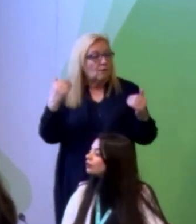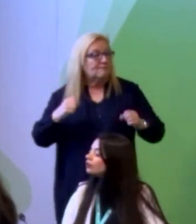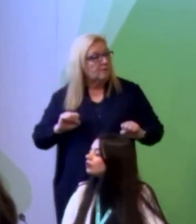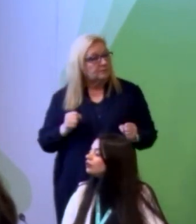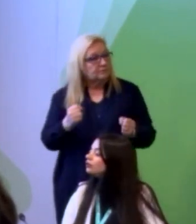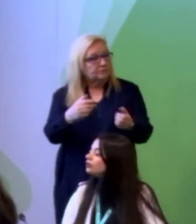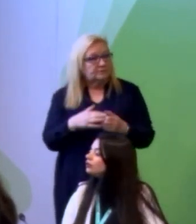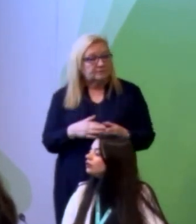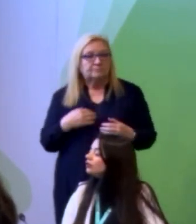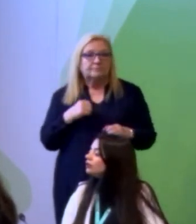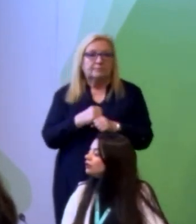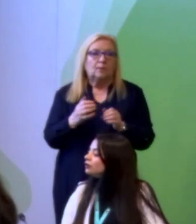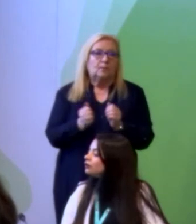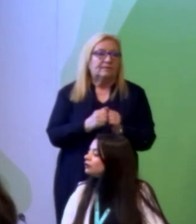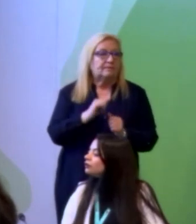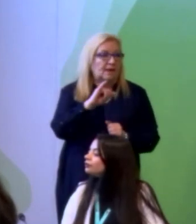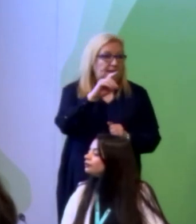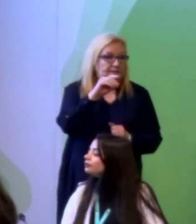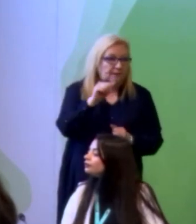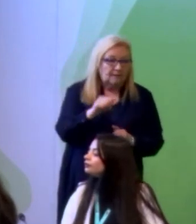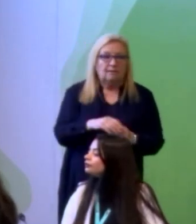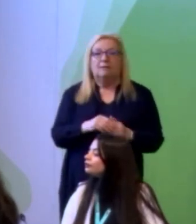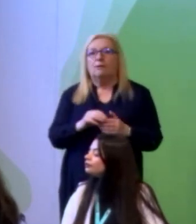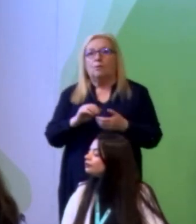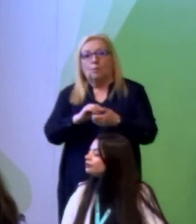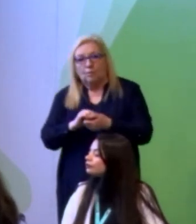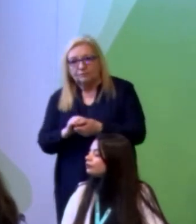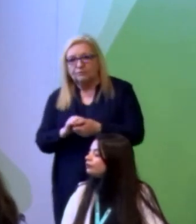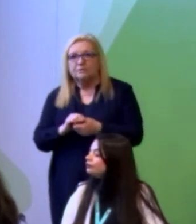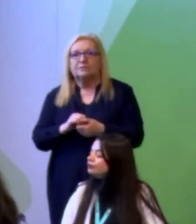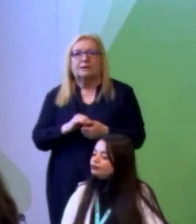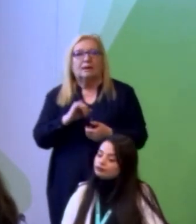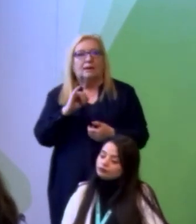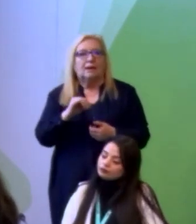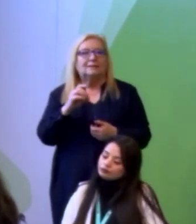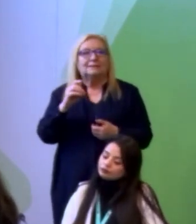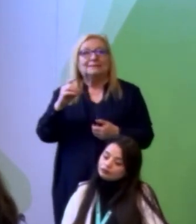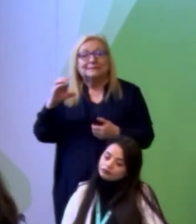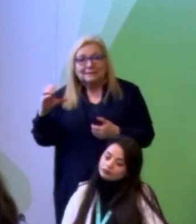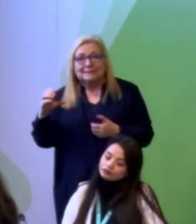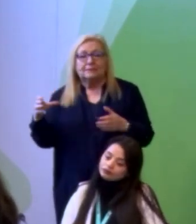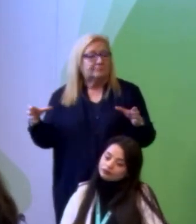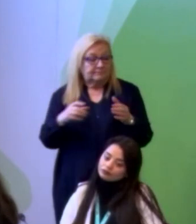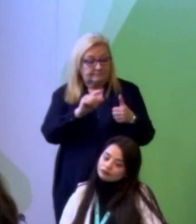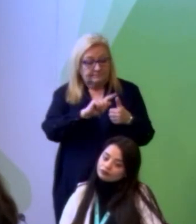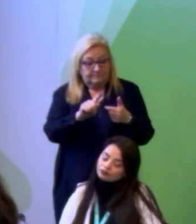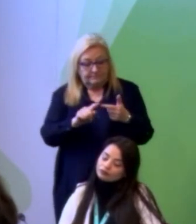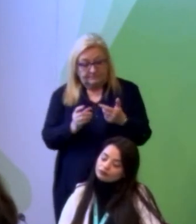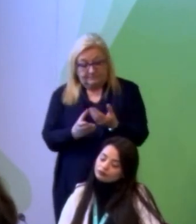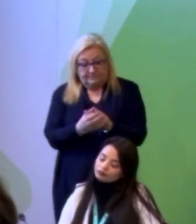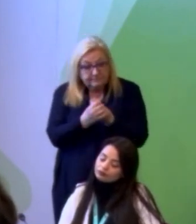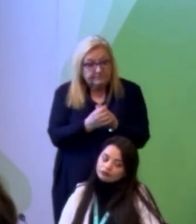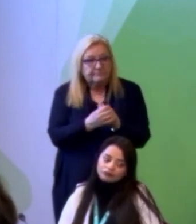Education, the International Disability Alliance, and the International Disability and Development Consortium. And we're really, really proud